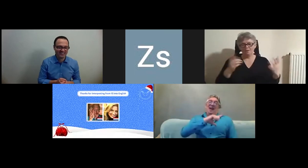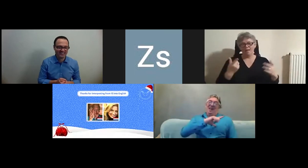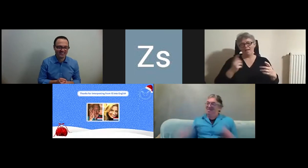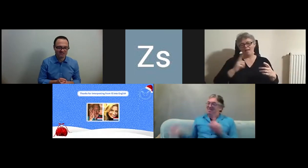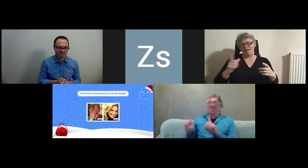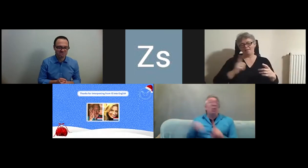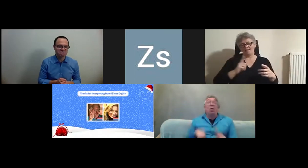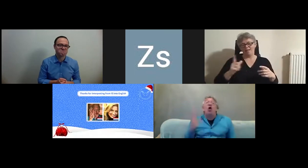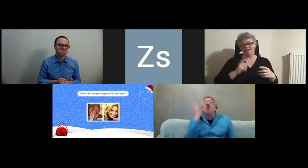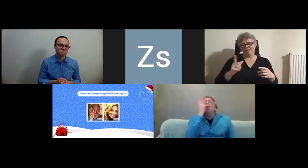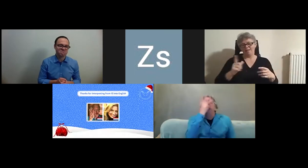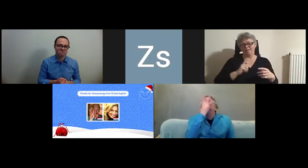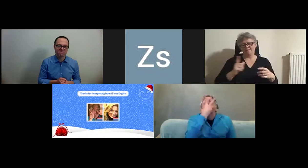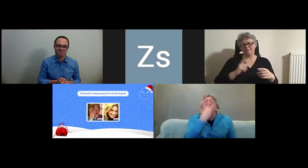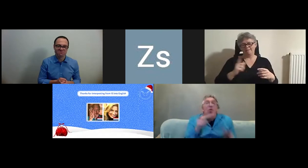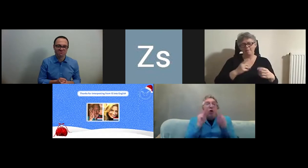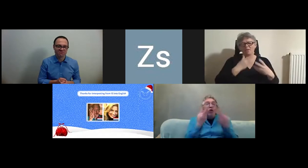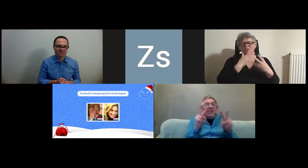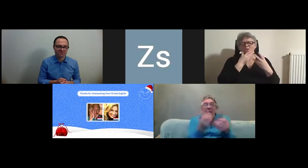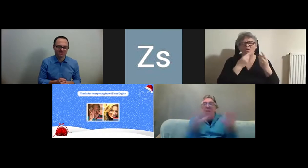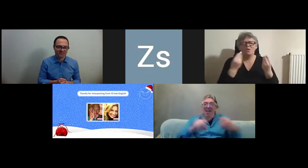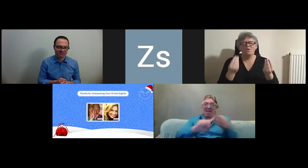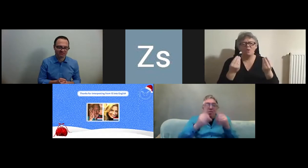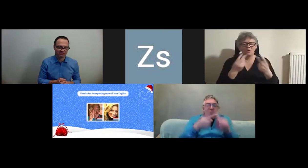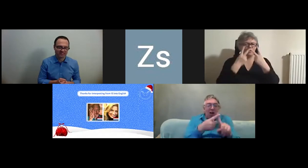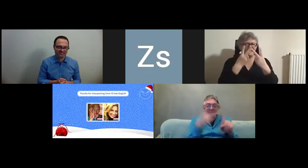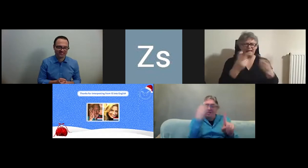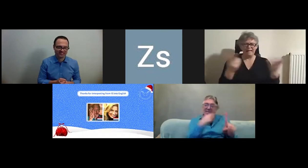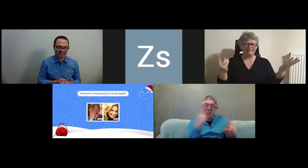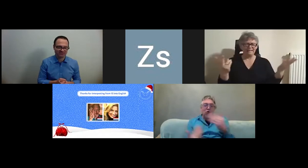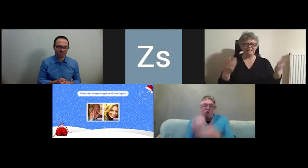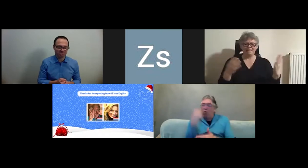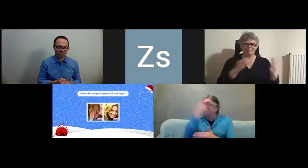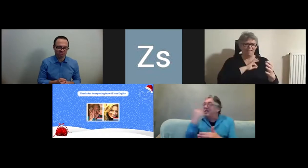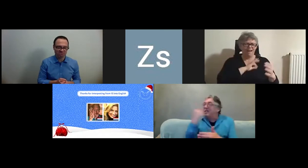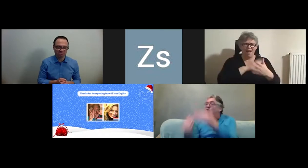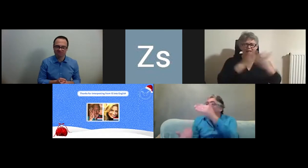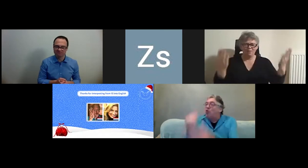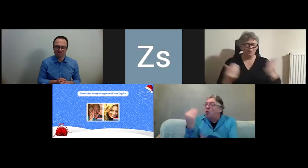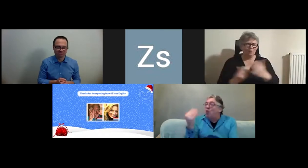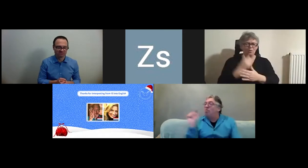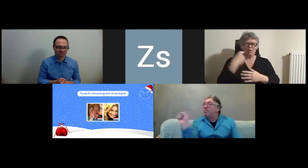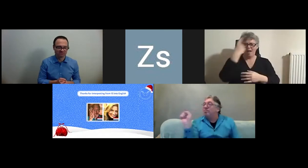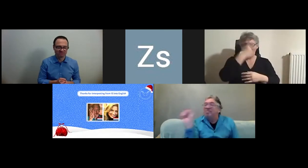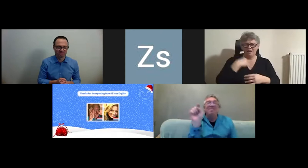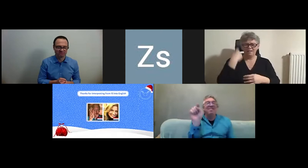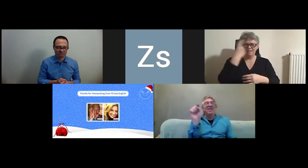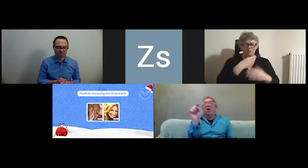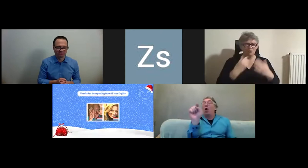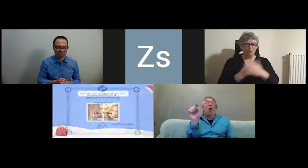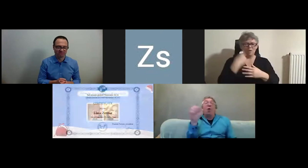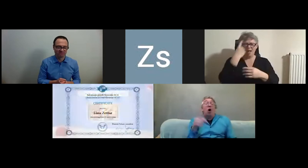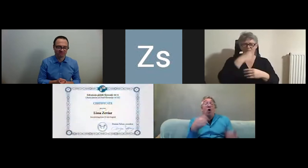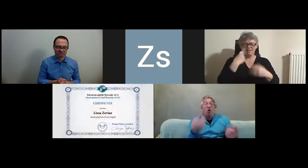And now there's two of us working together with my colleague, Lisa. But it's been so beautiful to see so many friends, so many new and